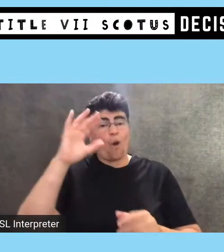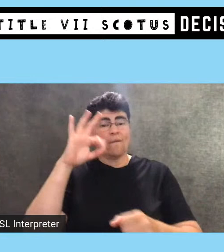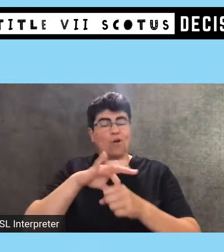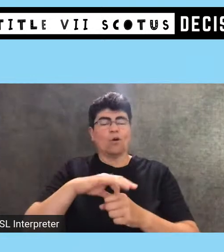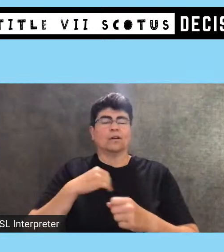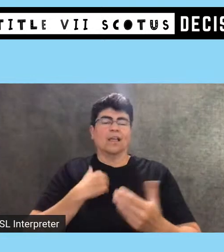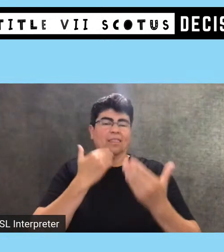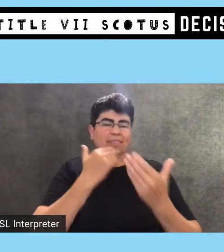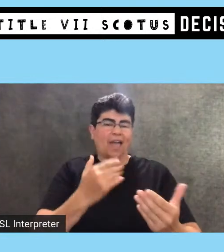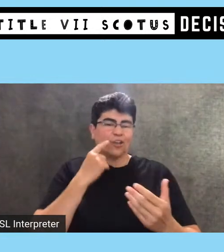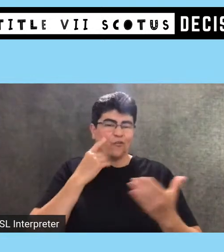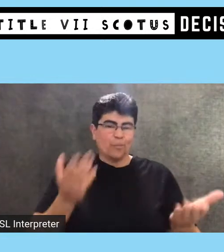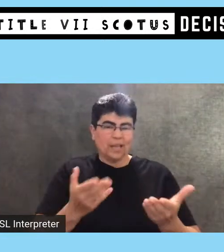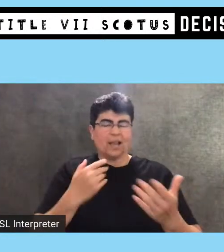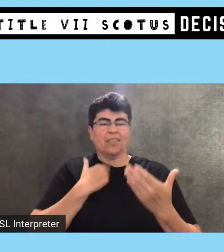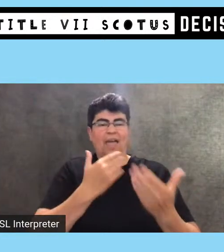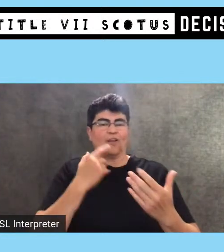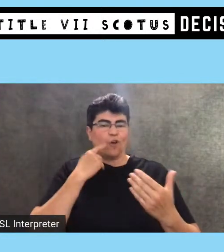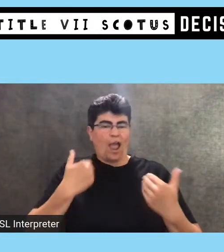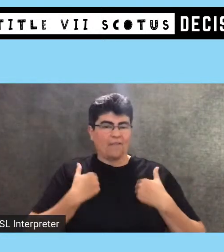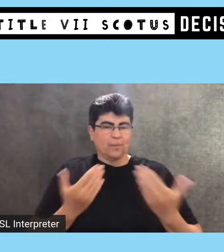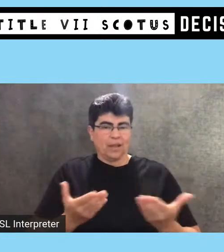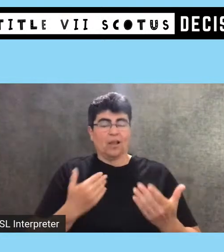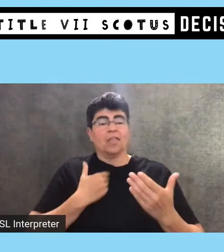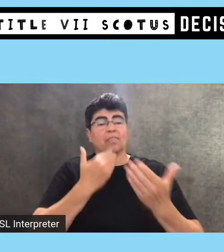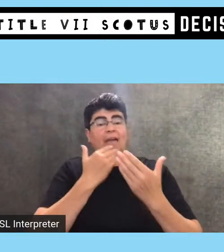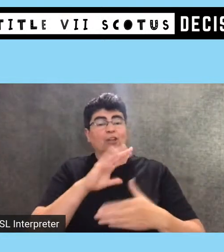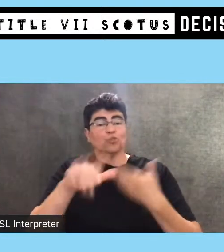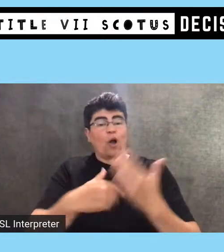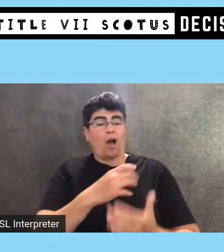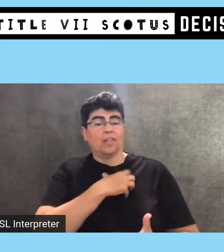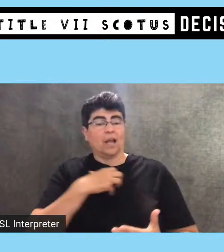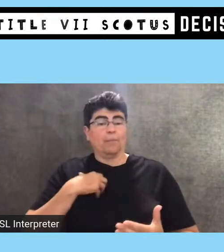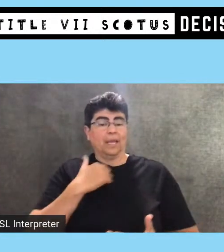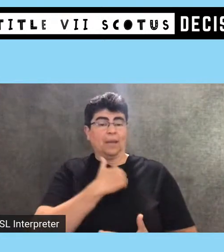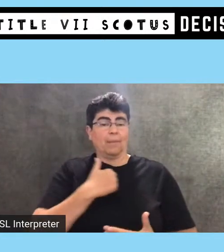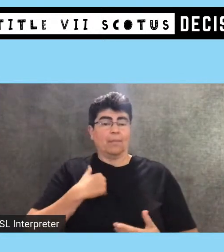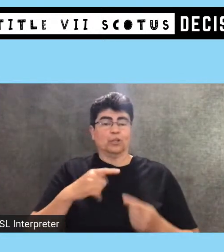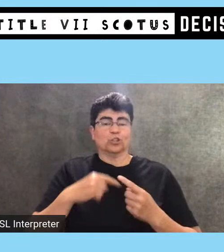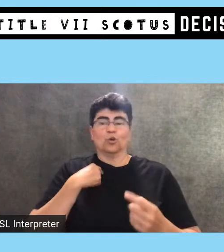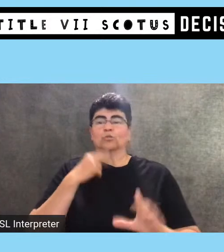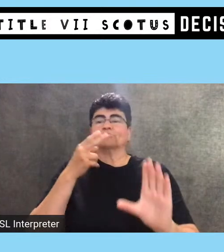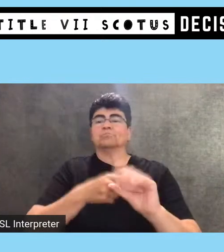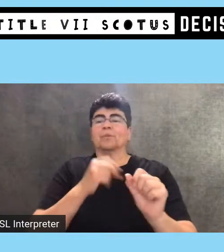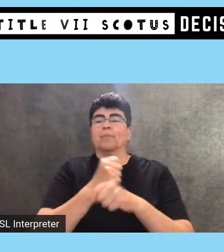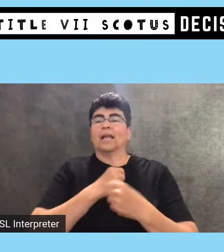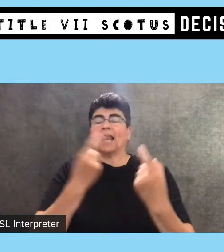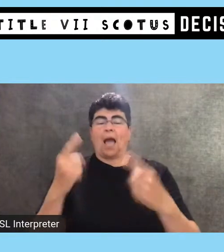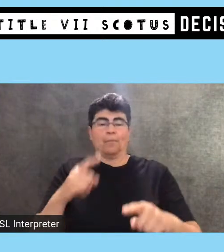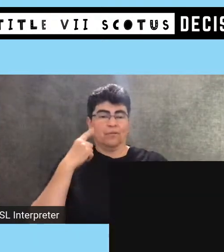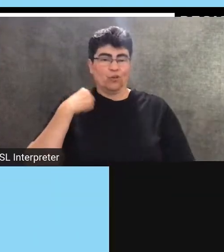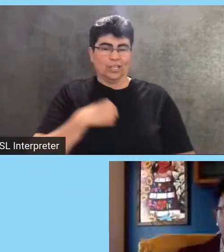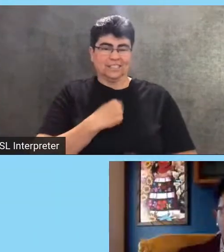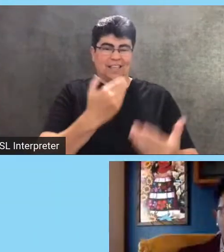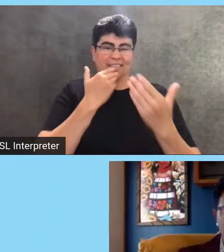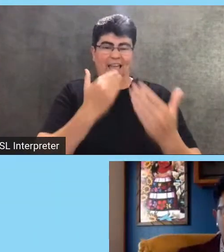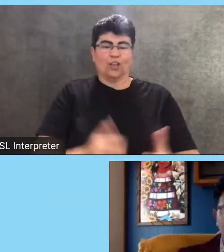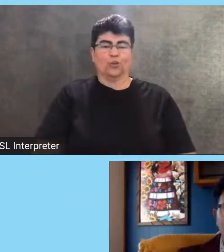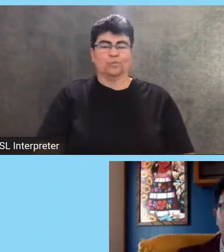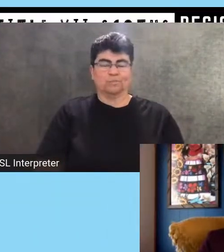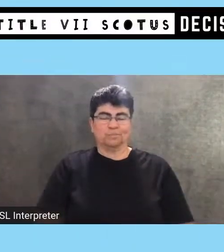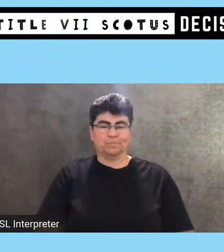for having me. And also thank you to all of the committee members that have been a part of making this happen for us today. Thank you.